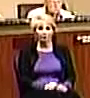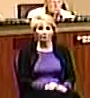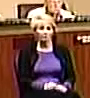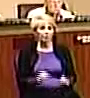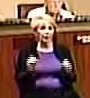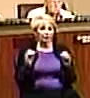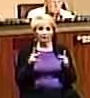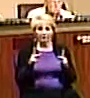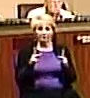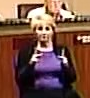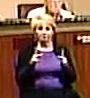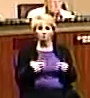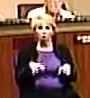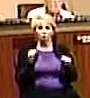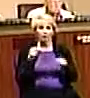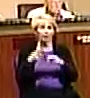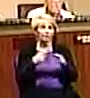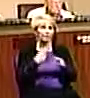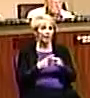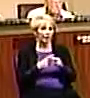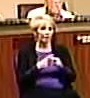Okay. I'm going to take about a